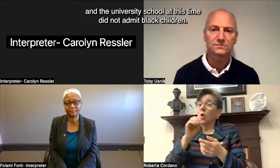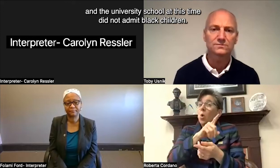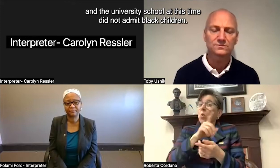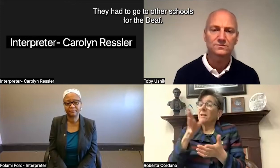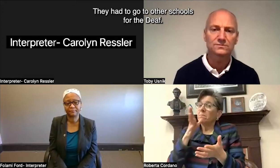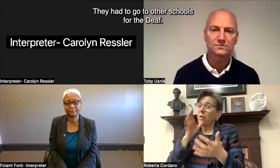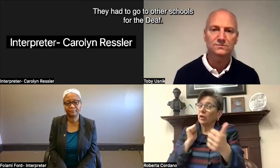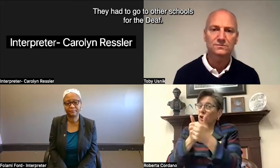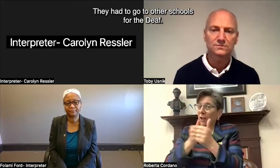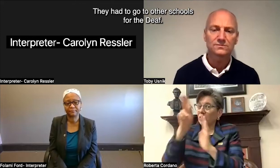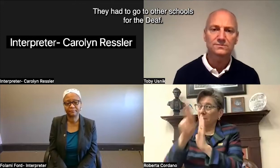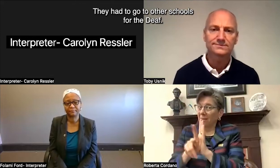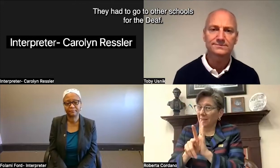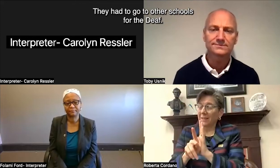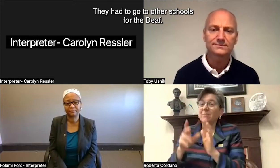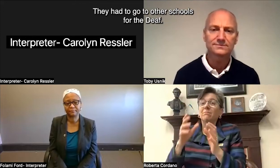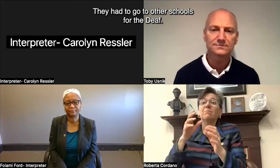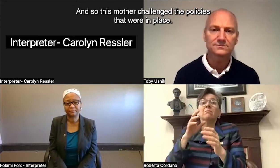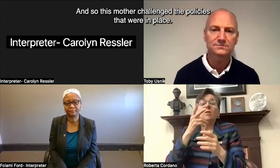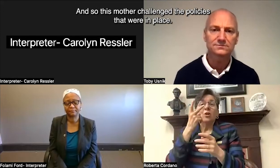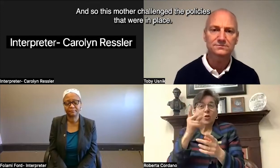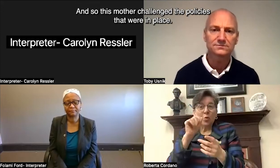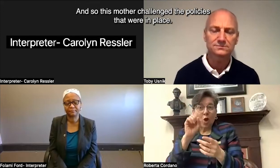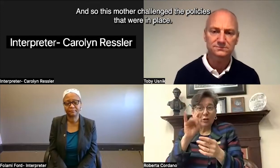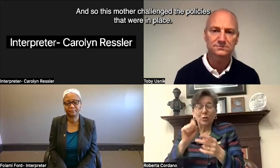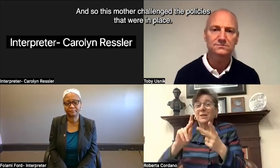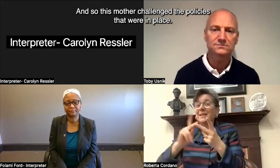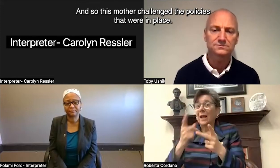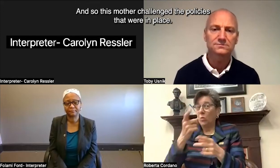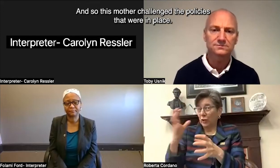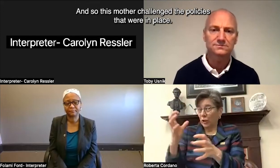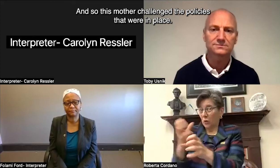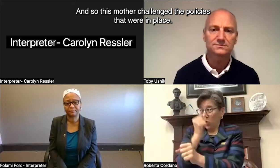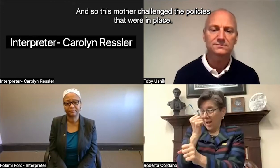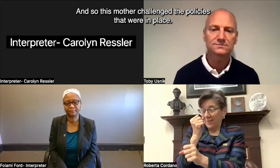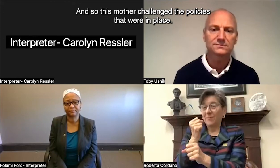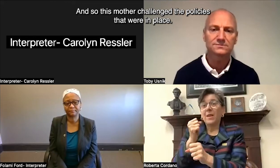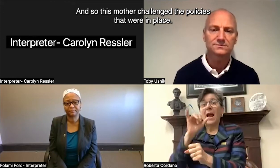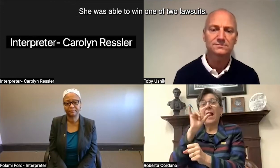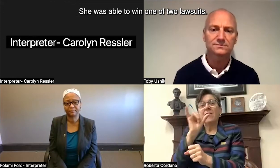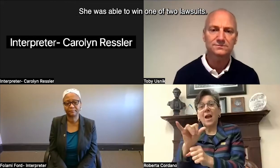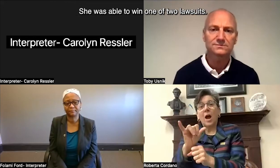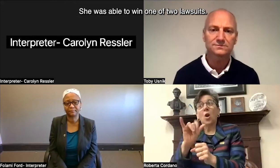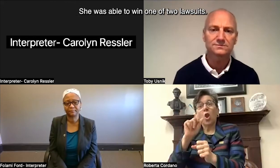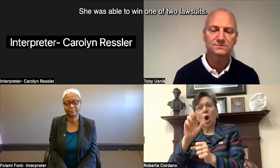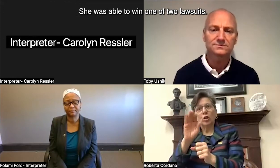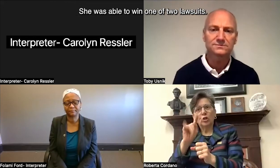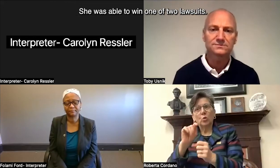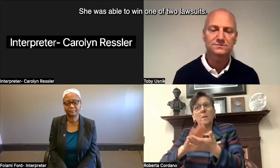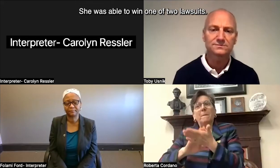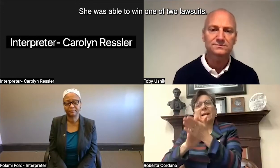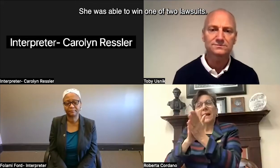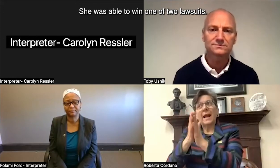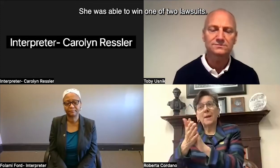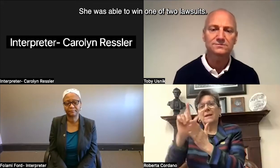other schools for the deaf. And so this mother challenged the policies that were in place. She was able to win one of two